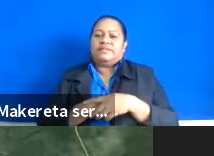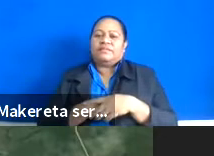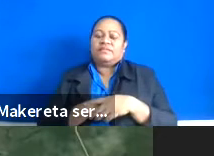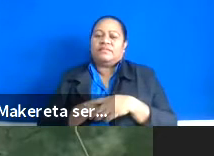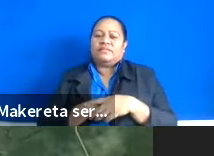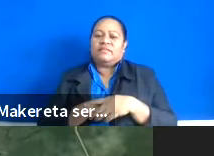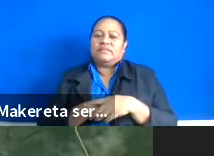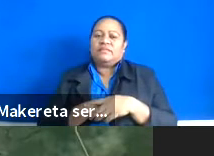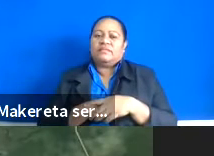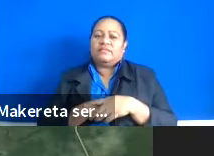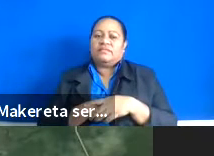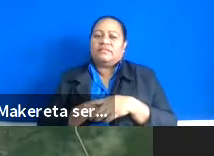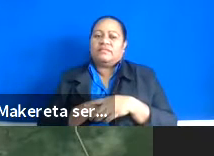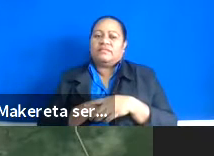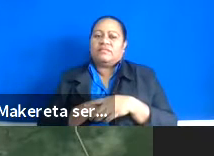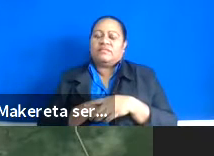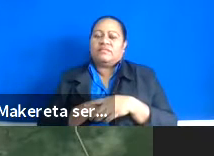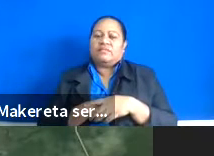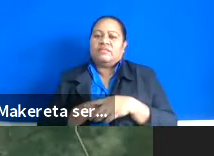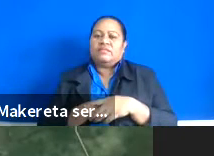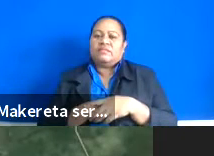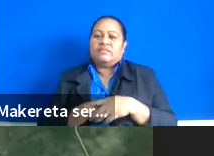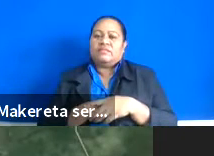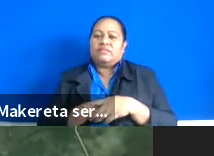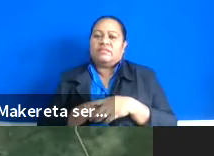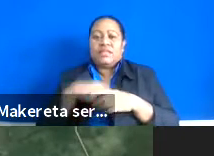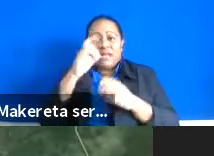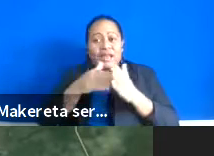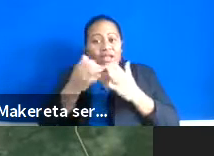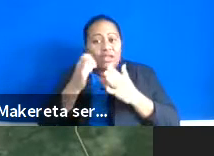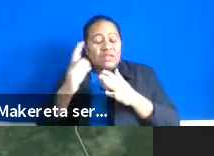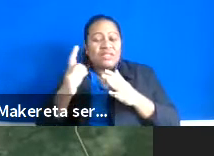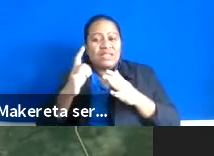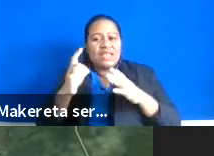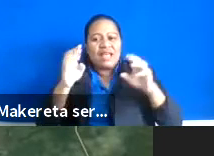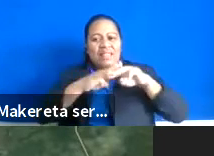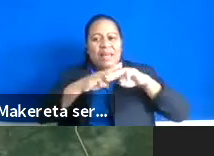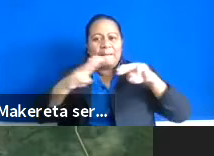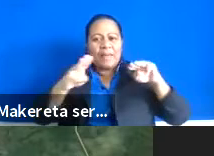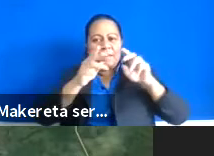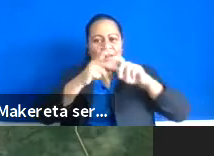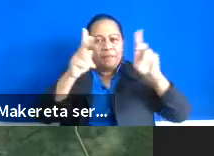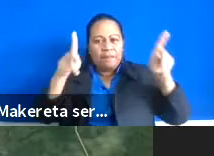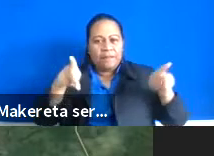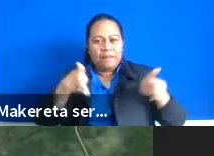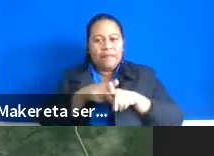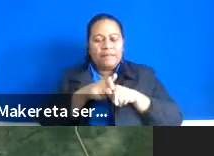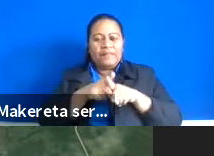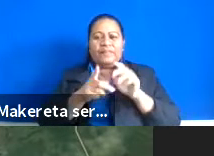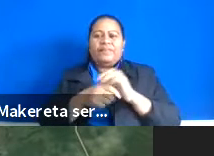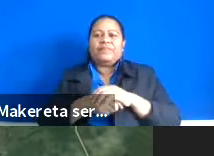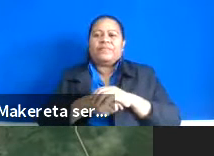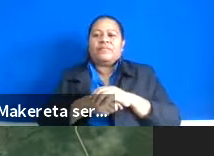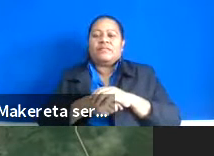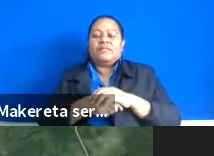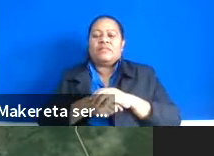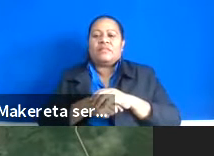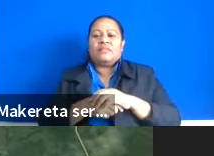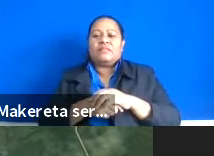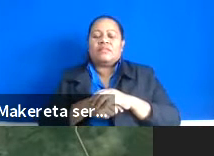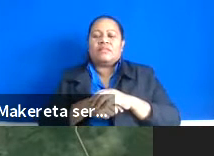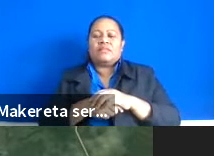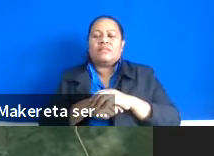Yes. So we went to this on a map. can see central province of Papua New Guinea that is very close to Port Morsby. The area that we